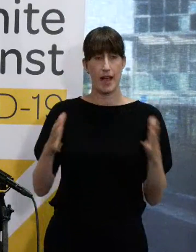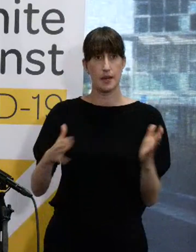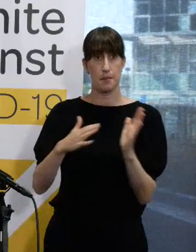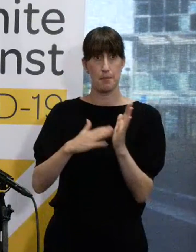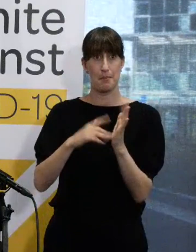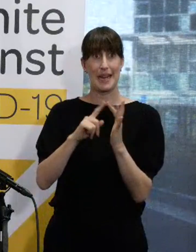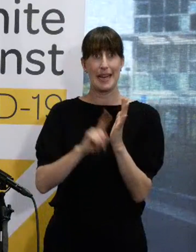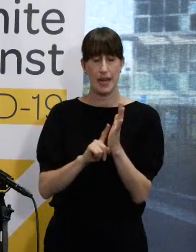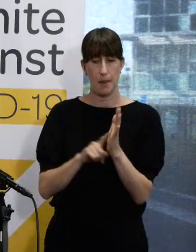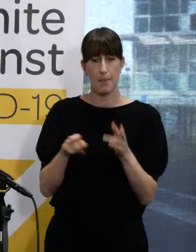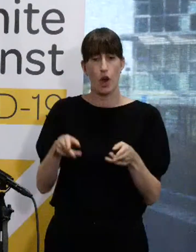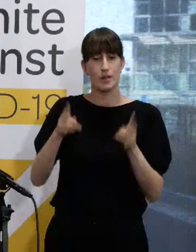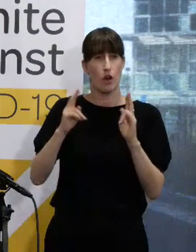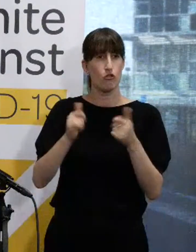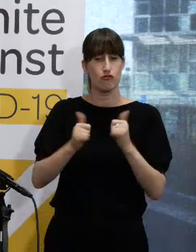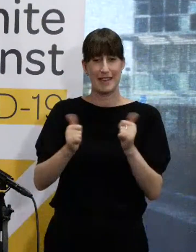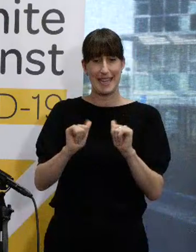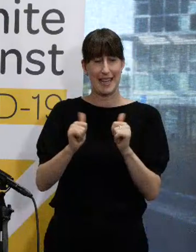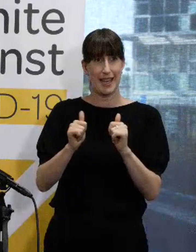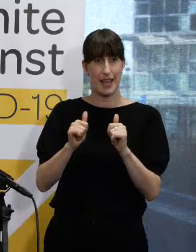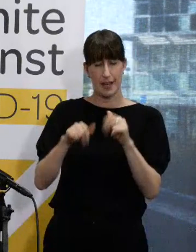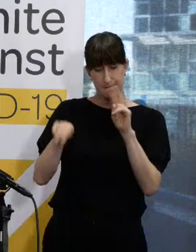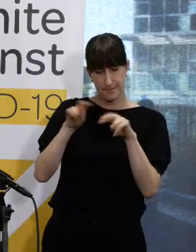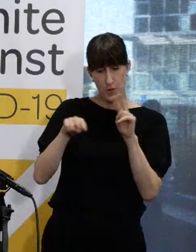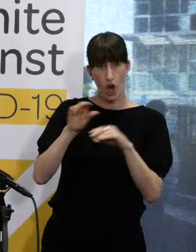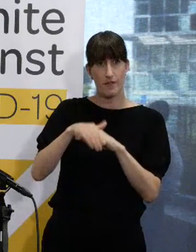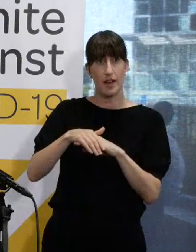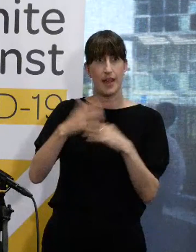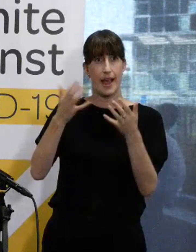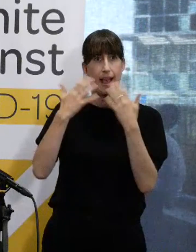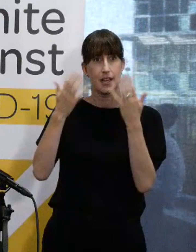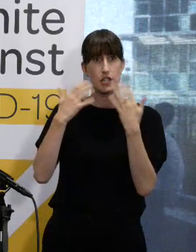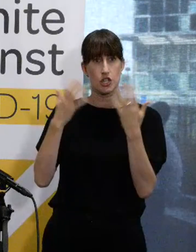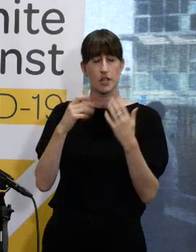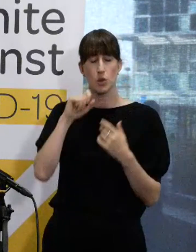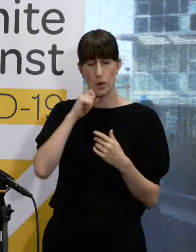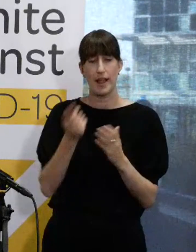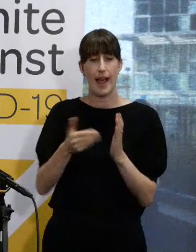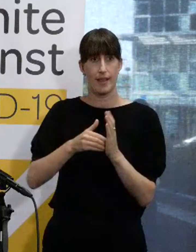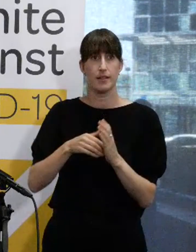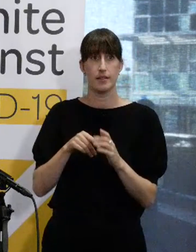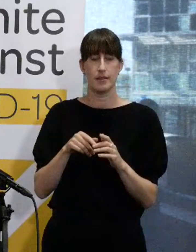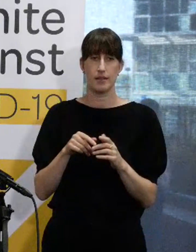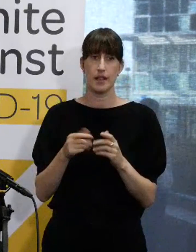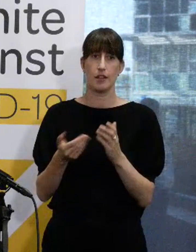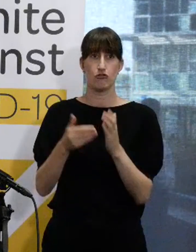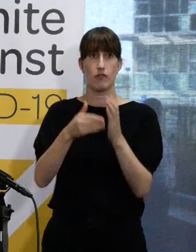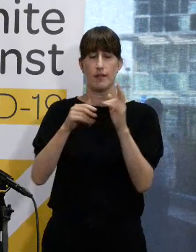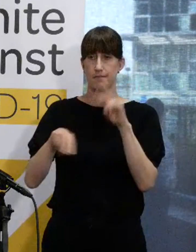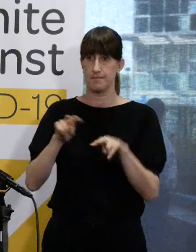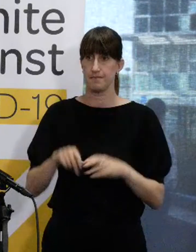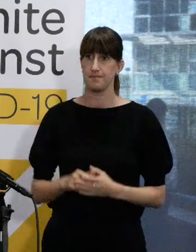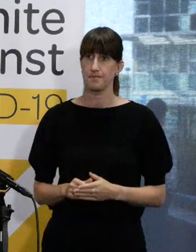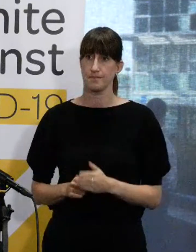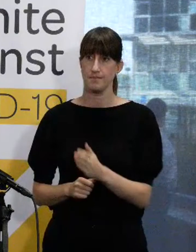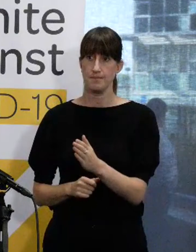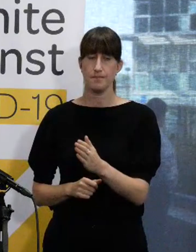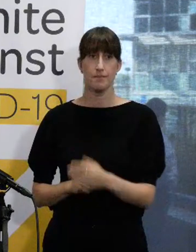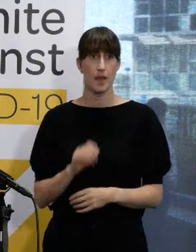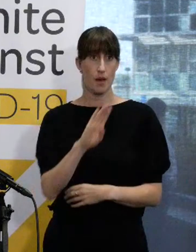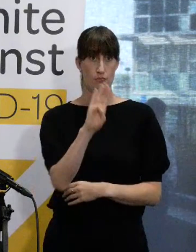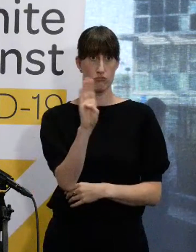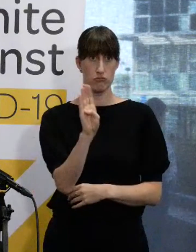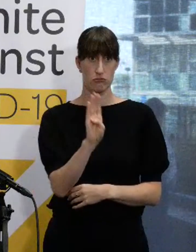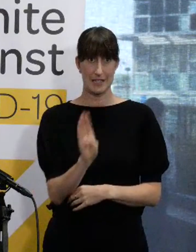really helpful input into our decision. Sorry, Mark, you had a follow-up question. In Brazil, one of the issues is the P1 variant, which seems to